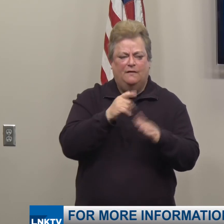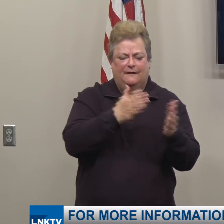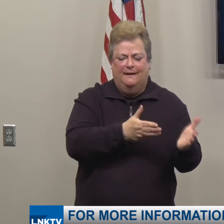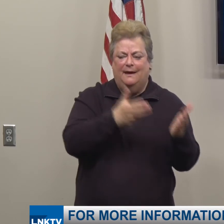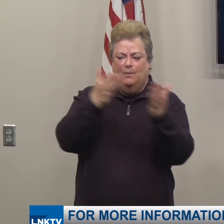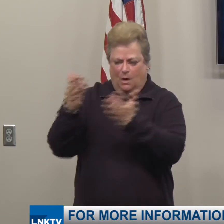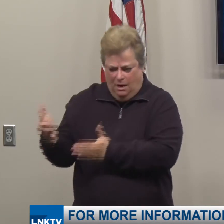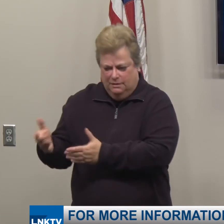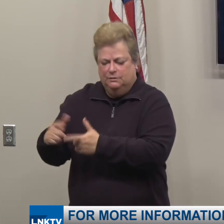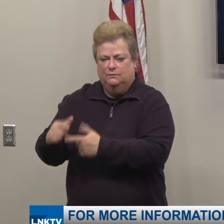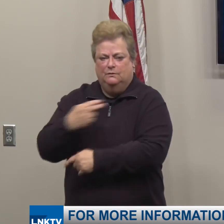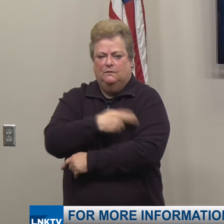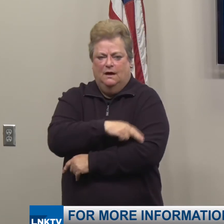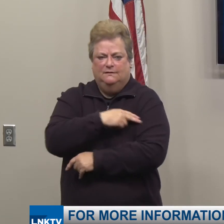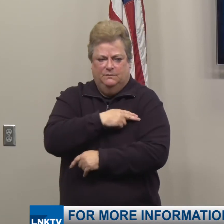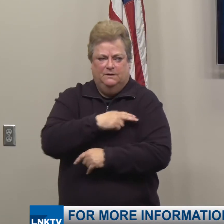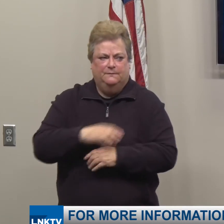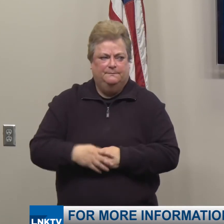hospital.